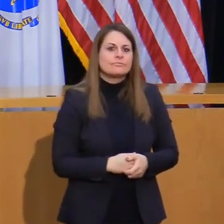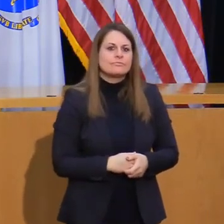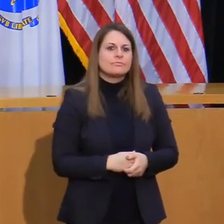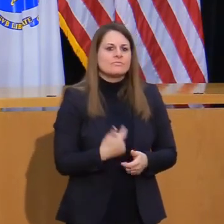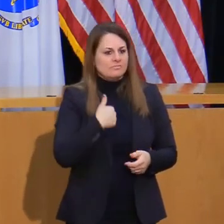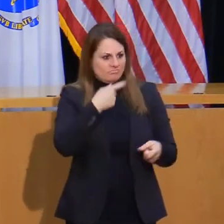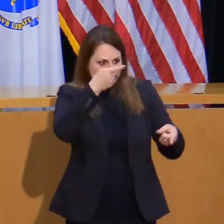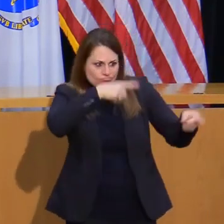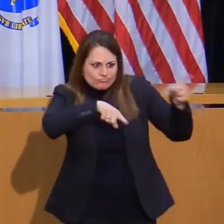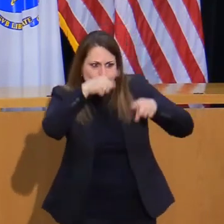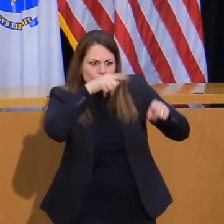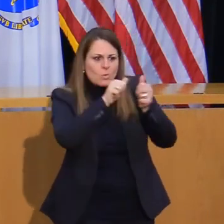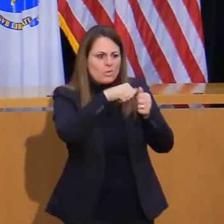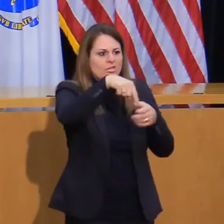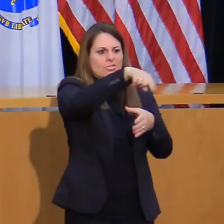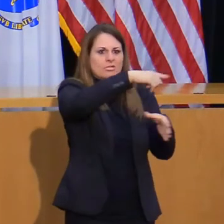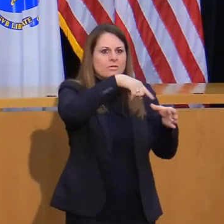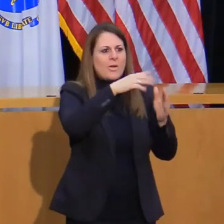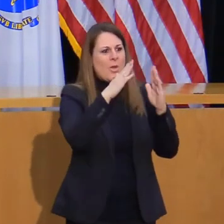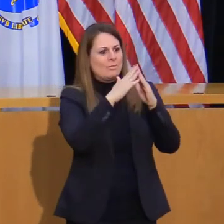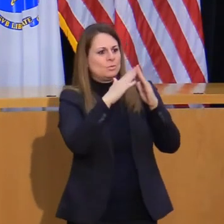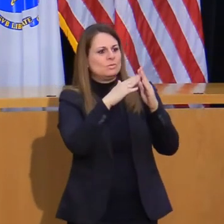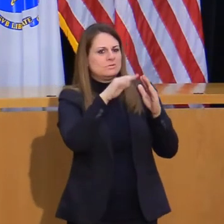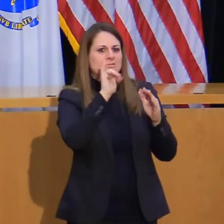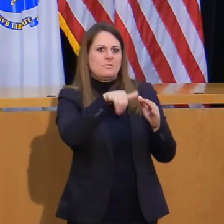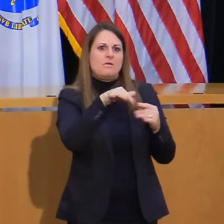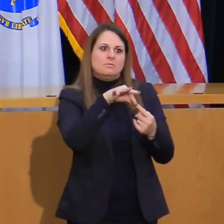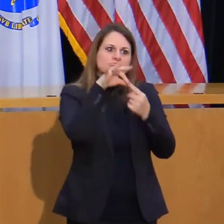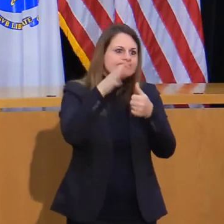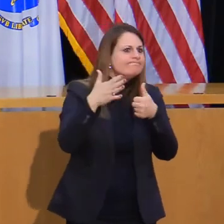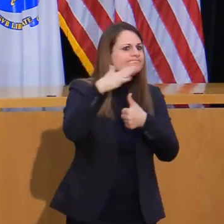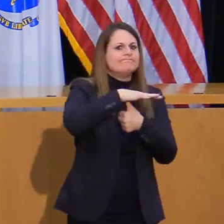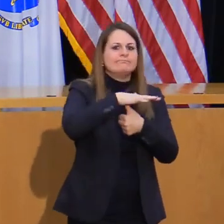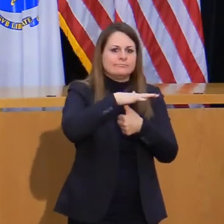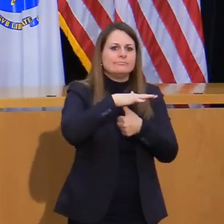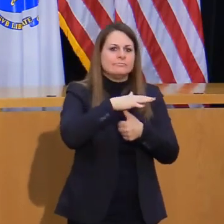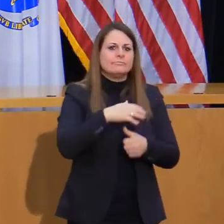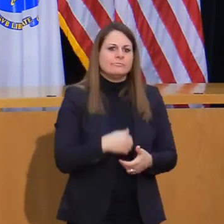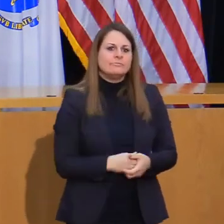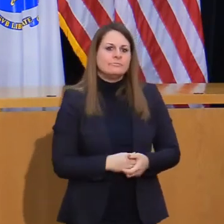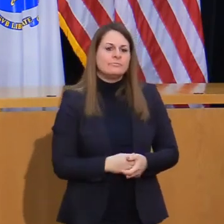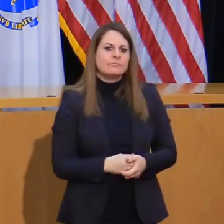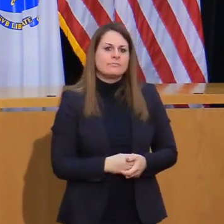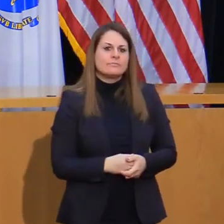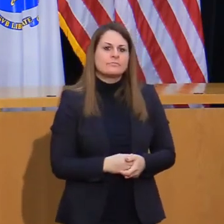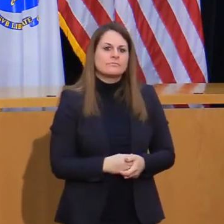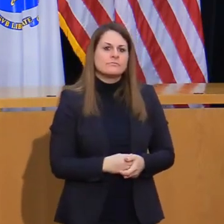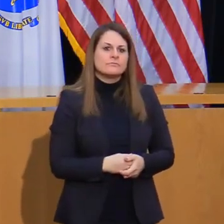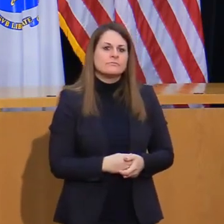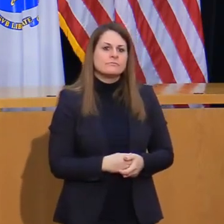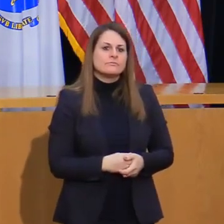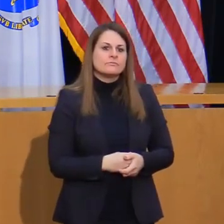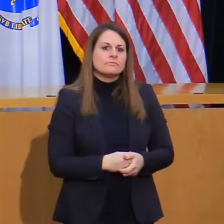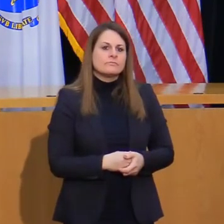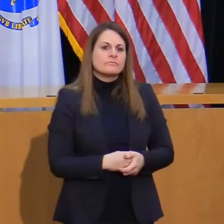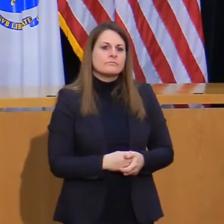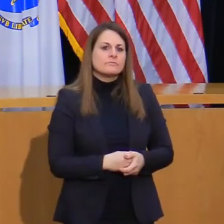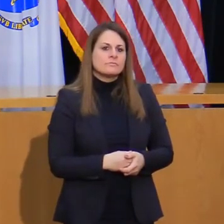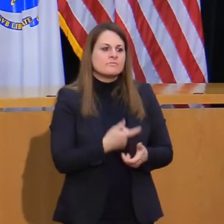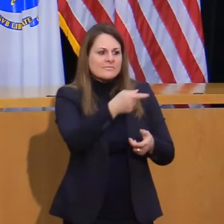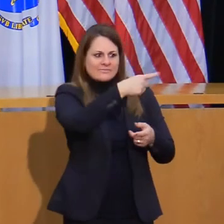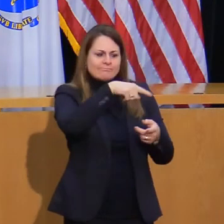agreement about the problems they were looking to deal with as part of their own initiatives, we then talked to